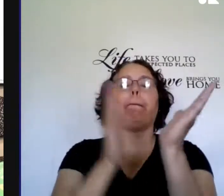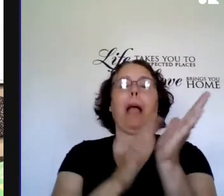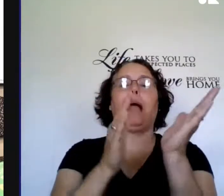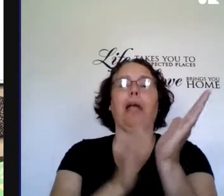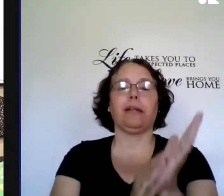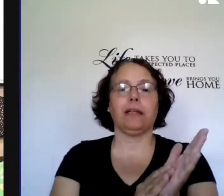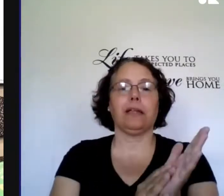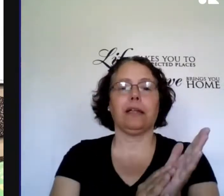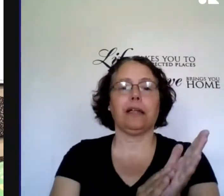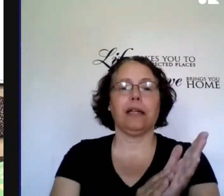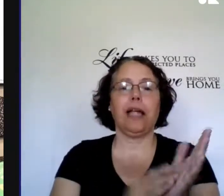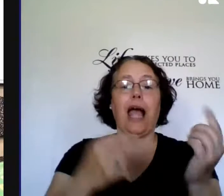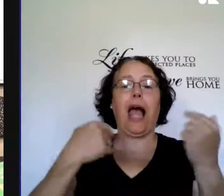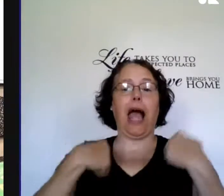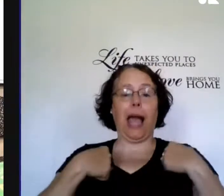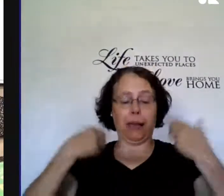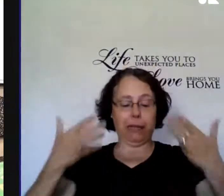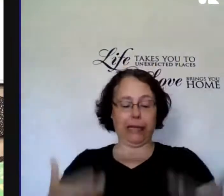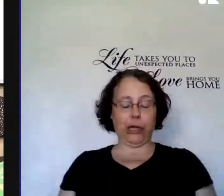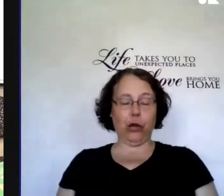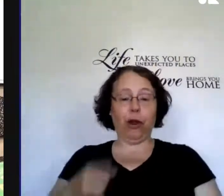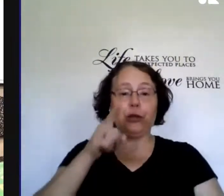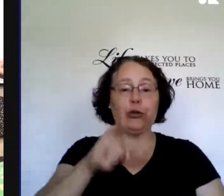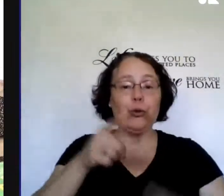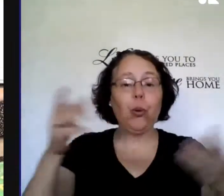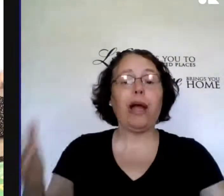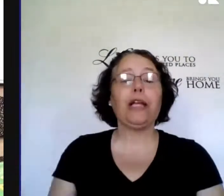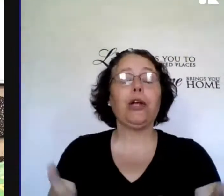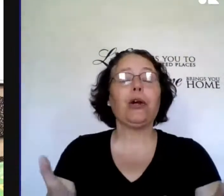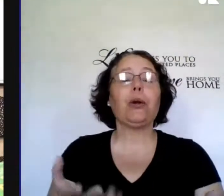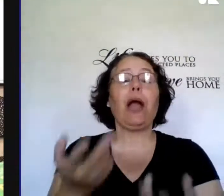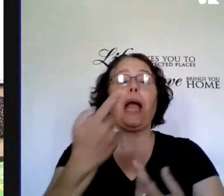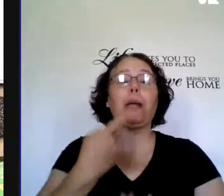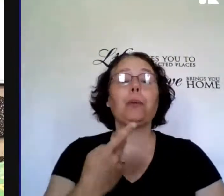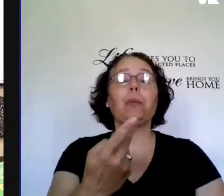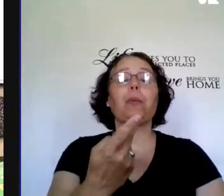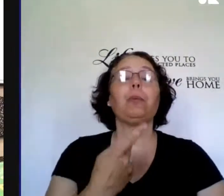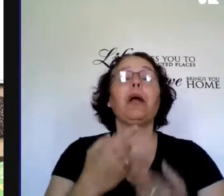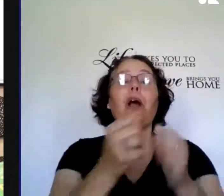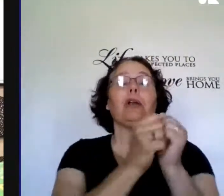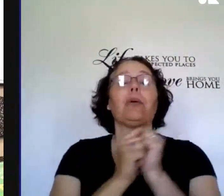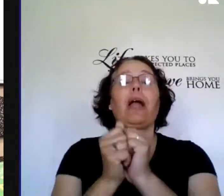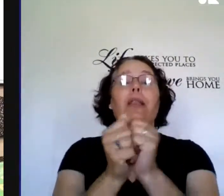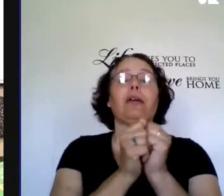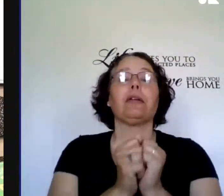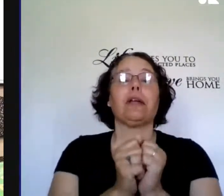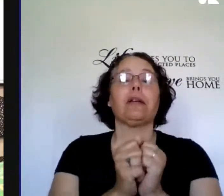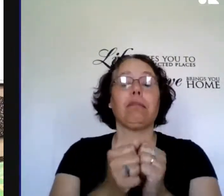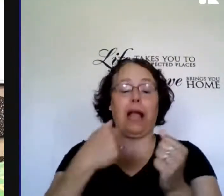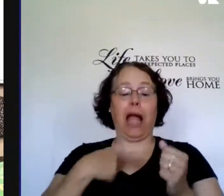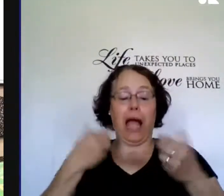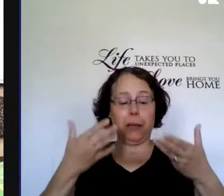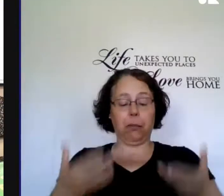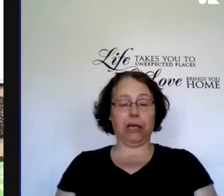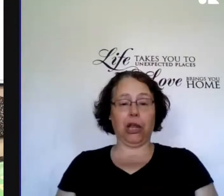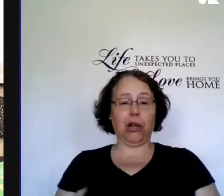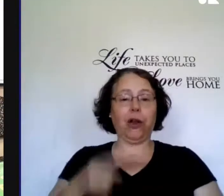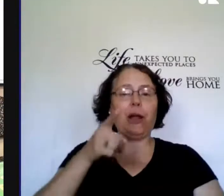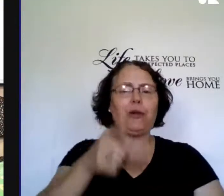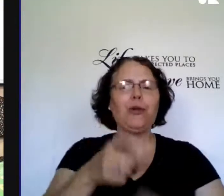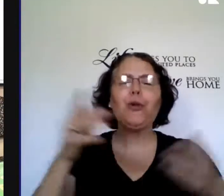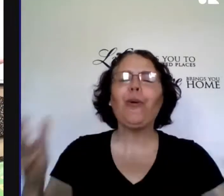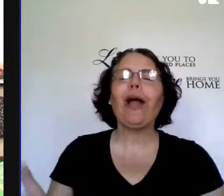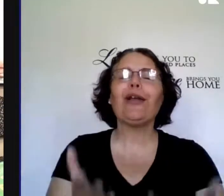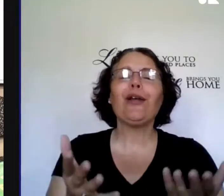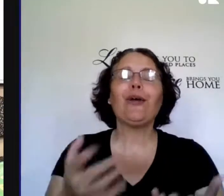I am here and you are here and we are all together. I am here and you are here